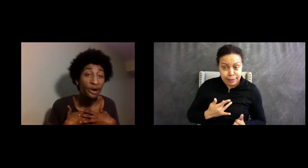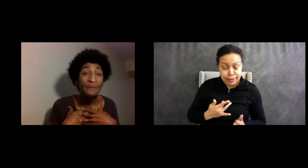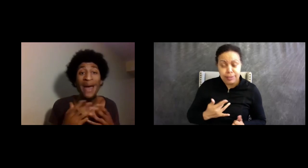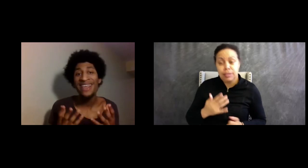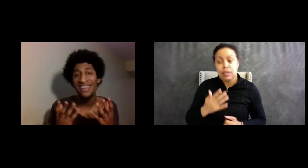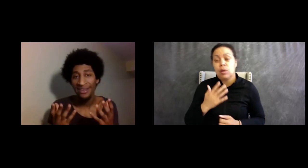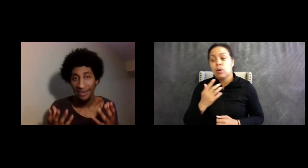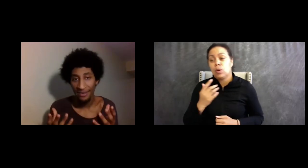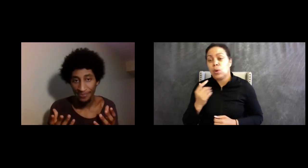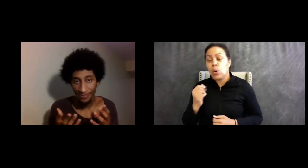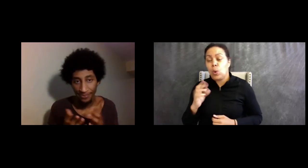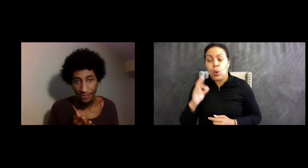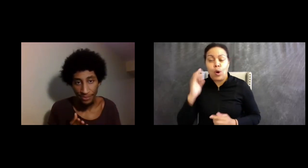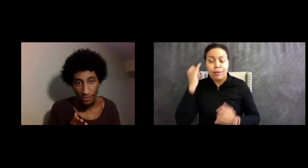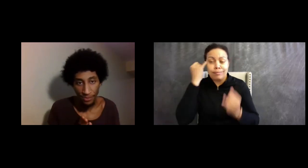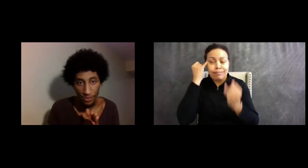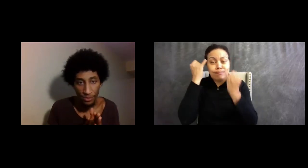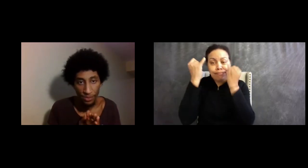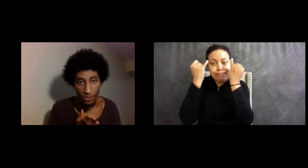or imagined.